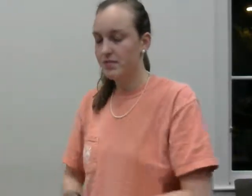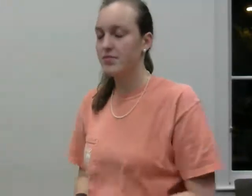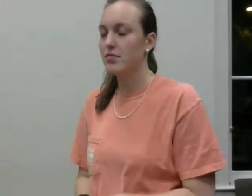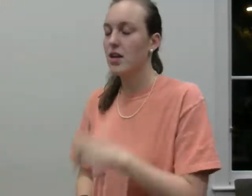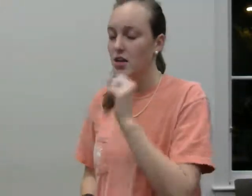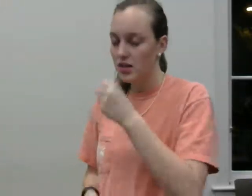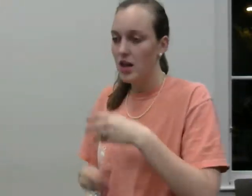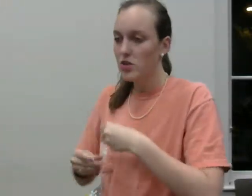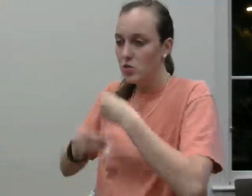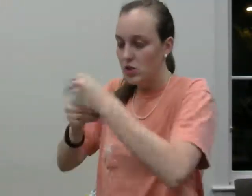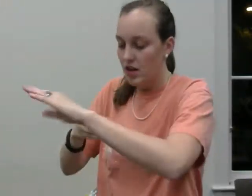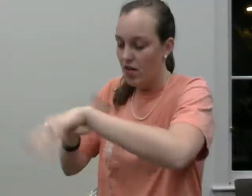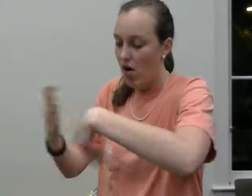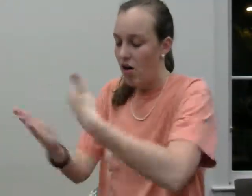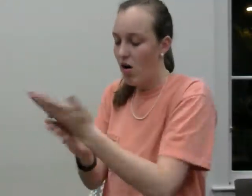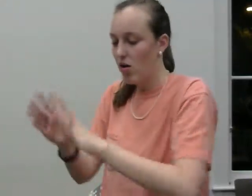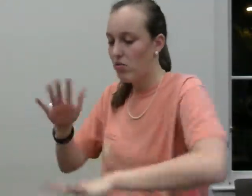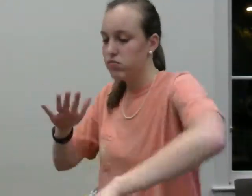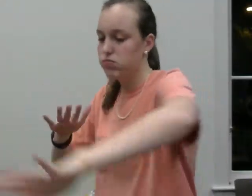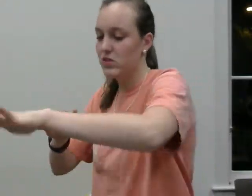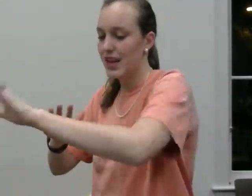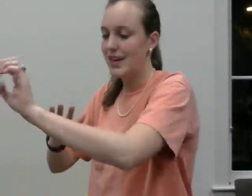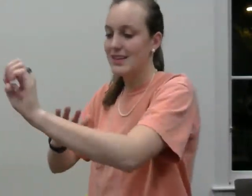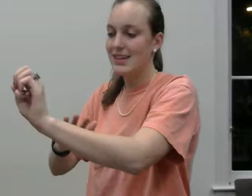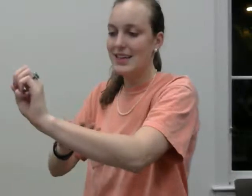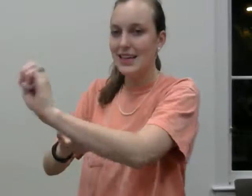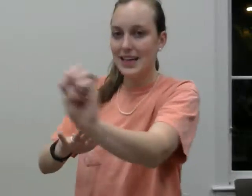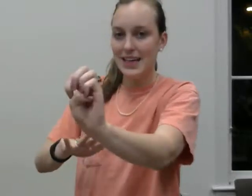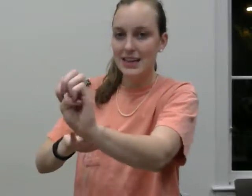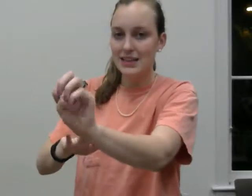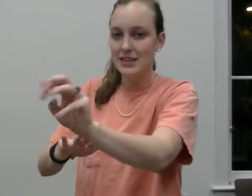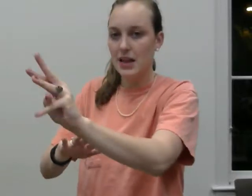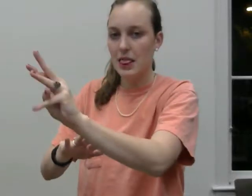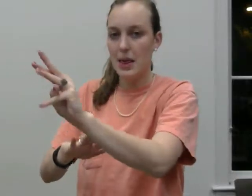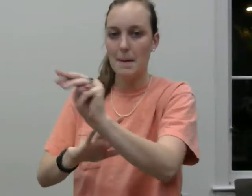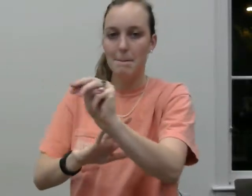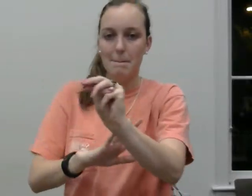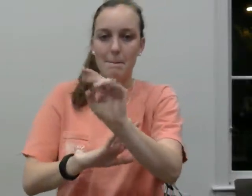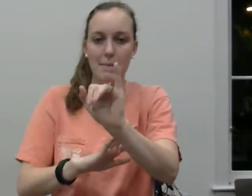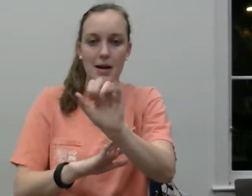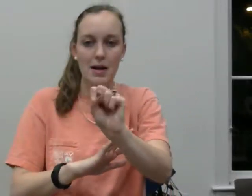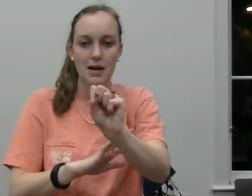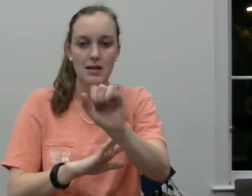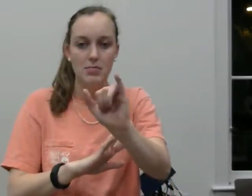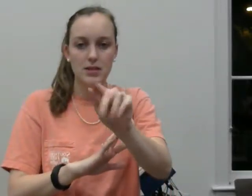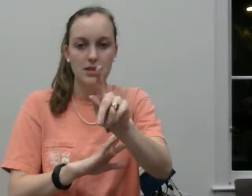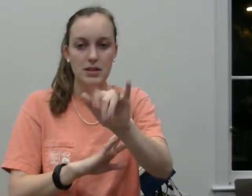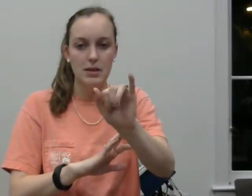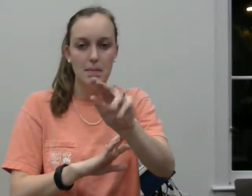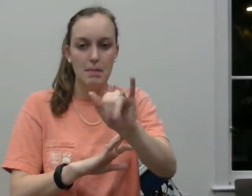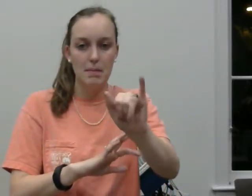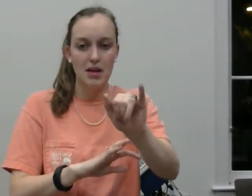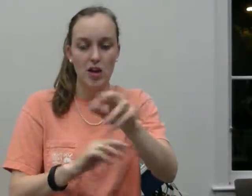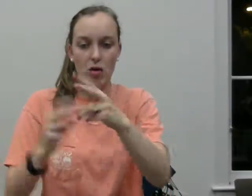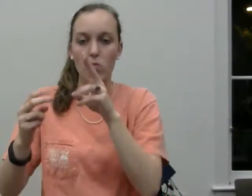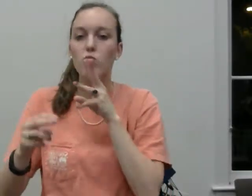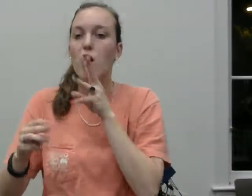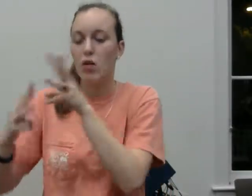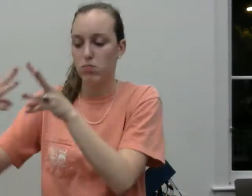of the Mississippi River. So, although Britain had defeated France during the French and Indian War and took this land, now the Americans had defeated the